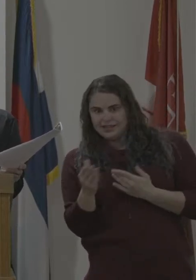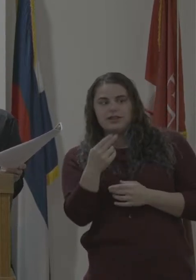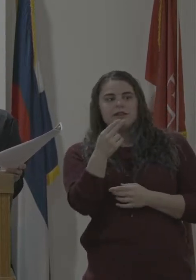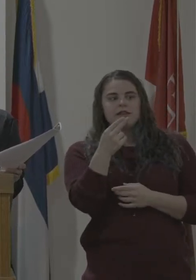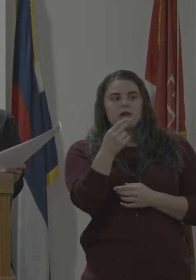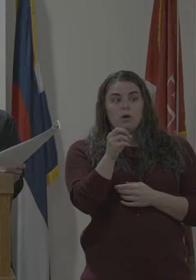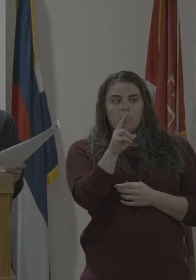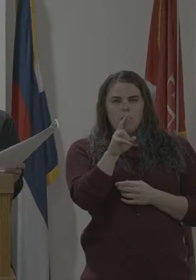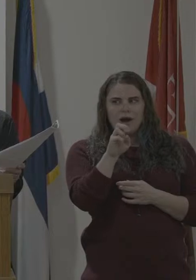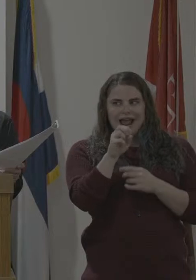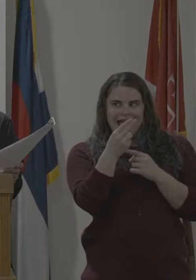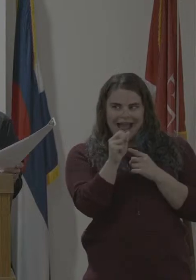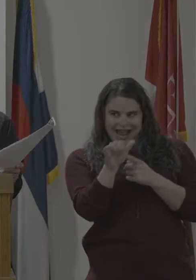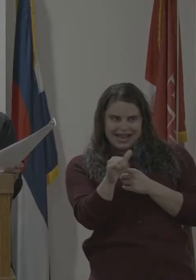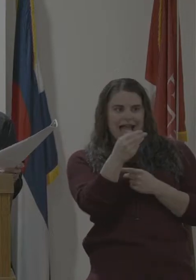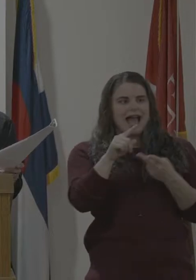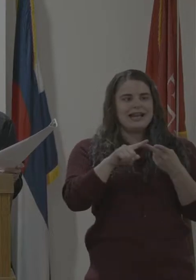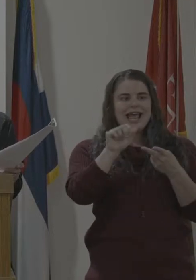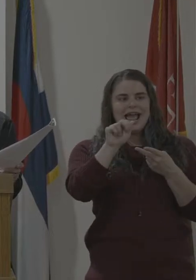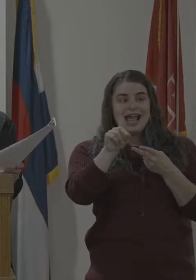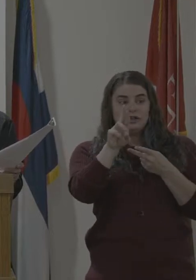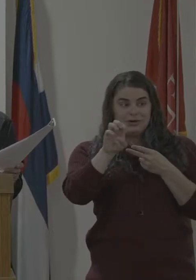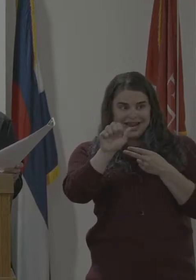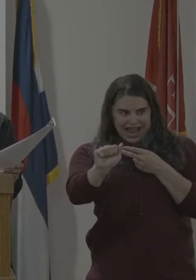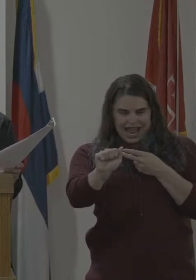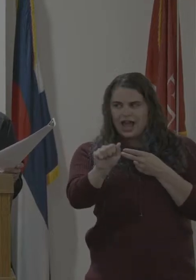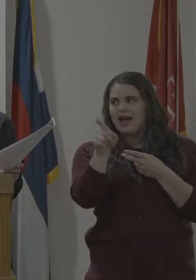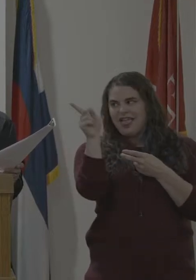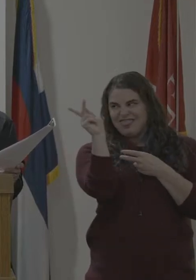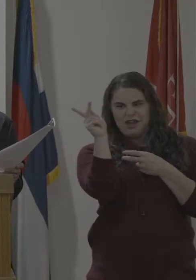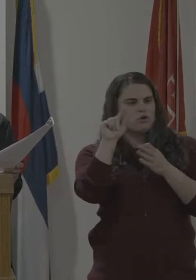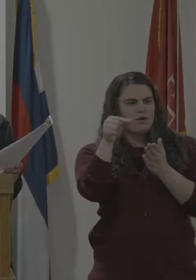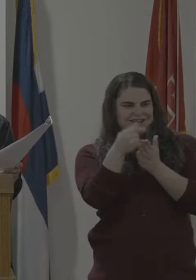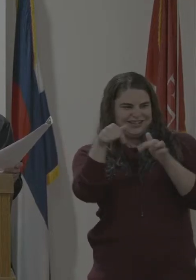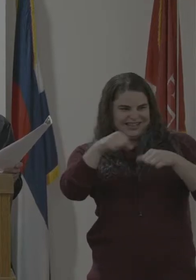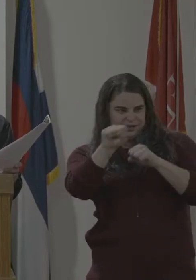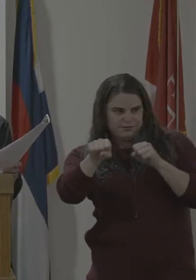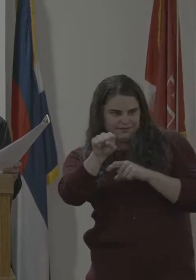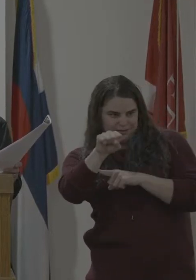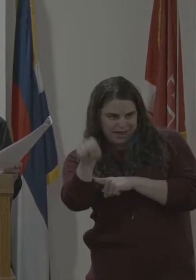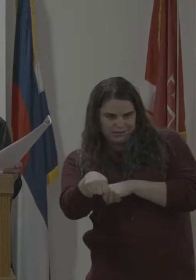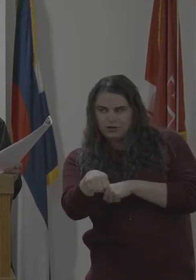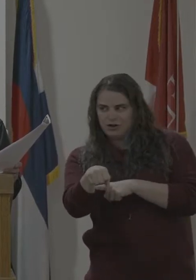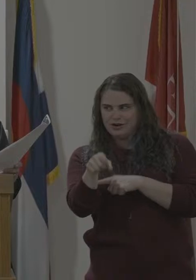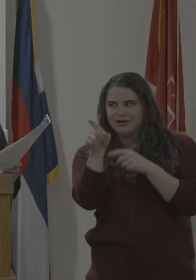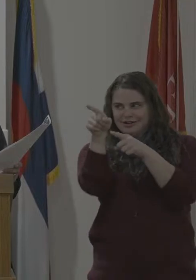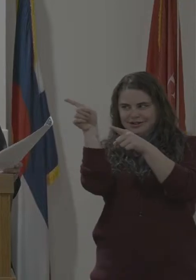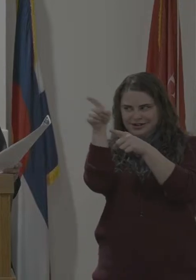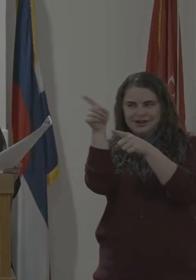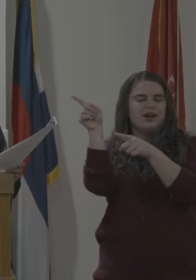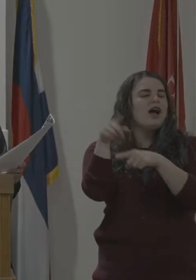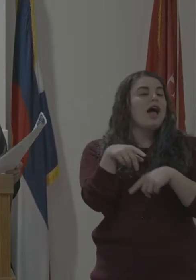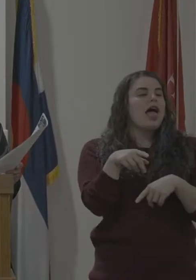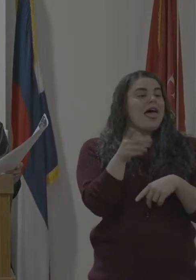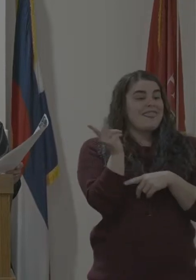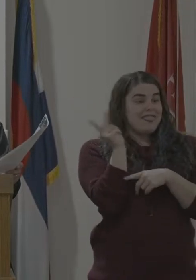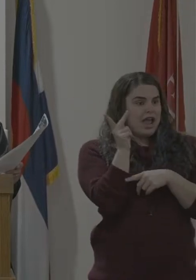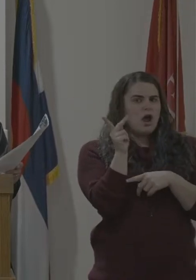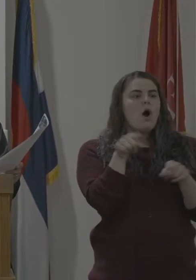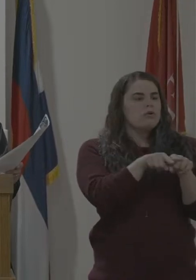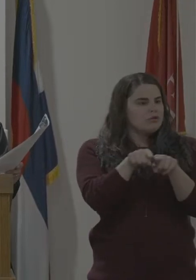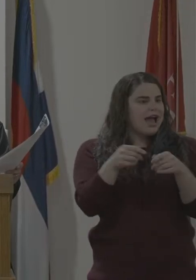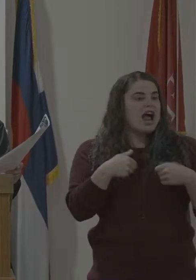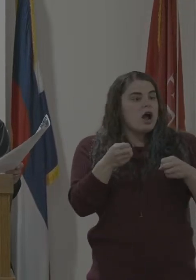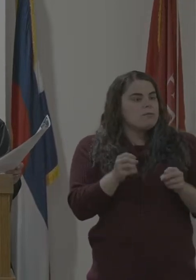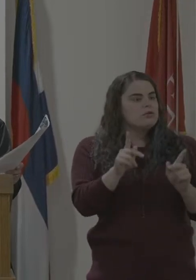Andrea, who is graduating this semester. Jorge's right there, and Andrea's around here someplace. There she is. They also had the opportunity